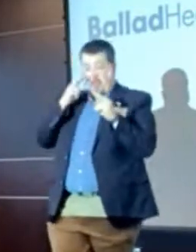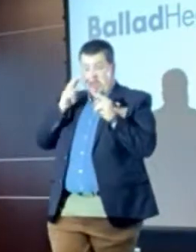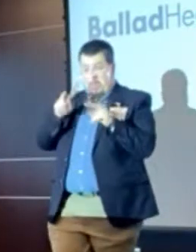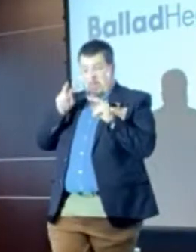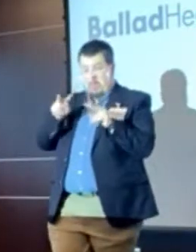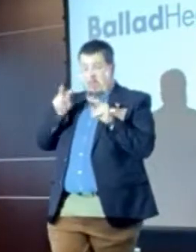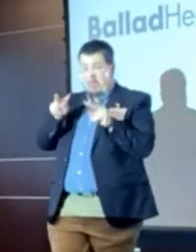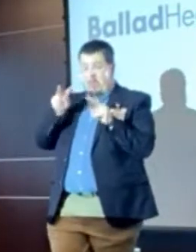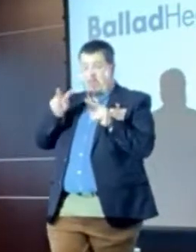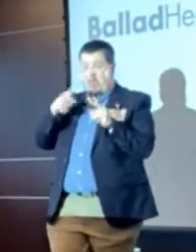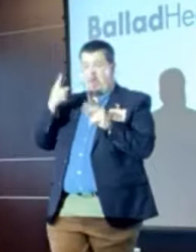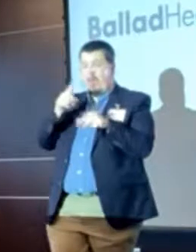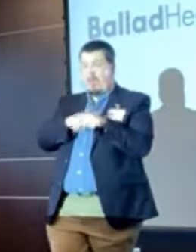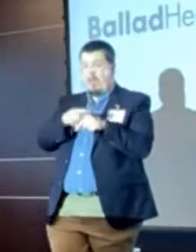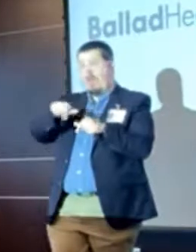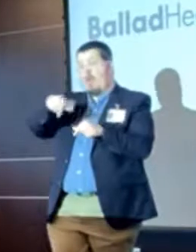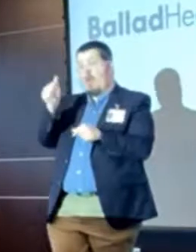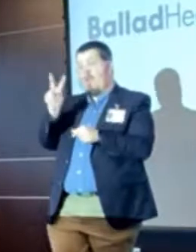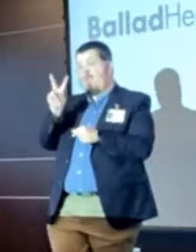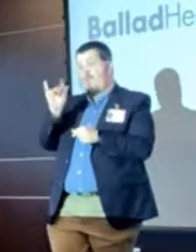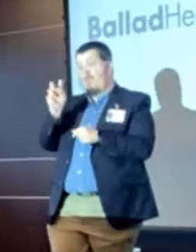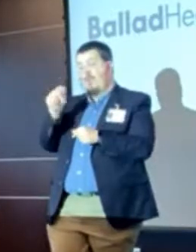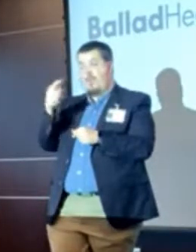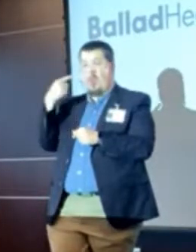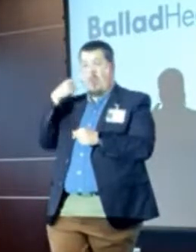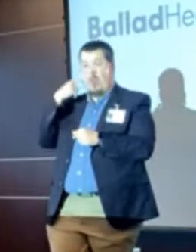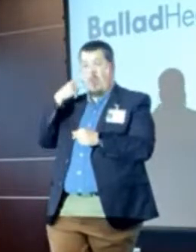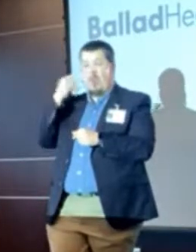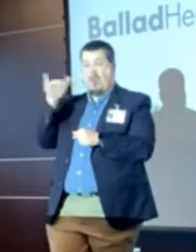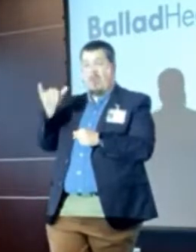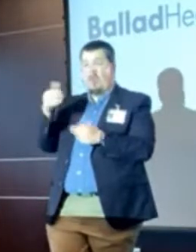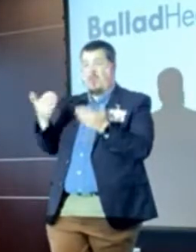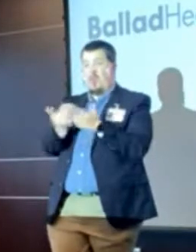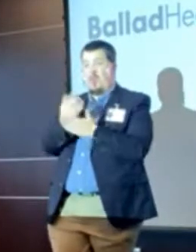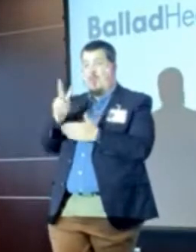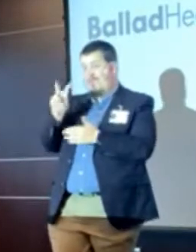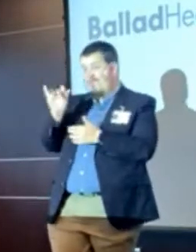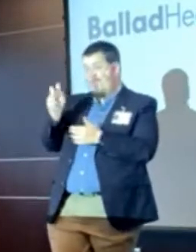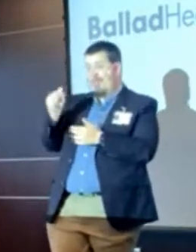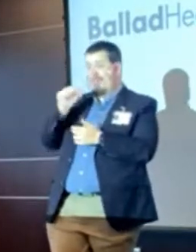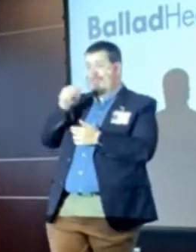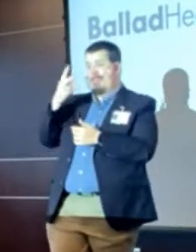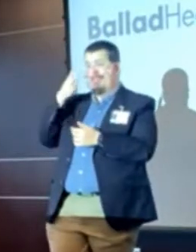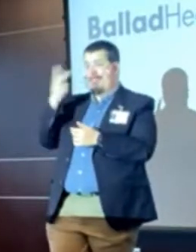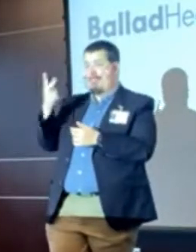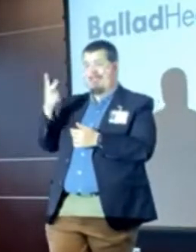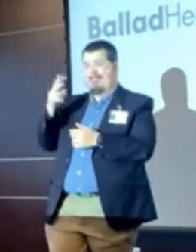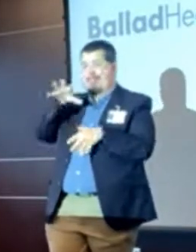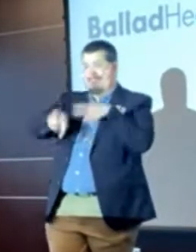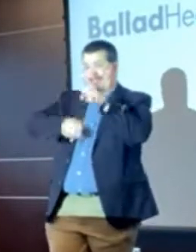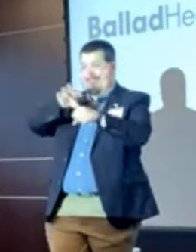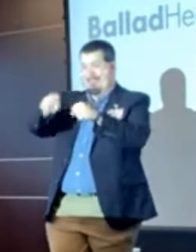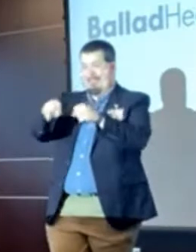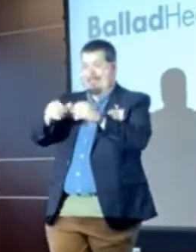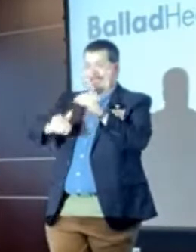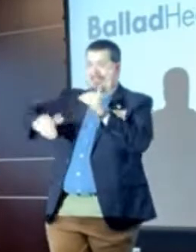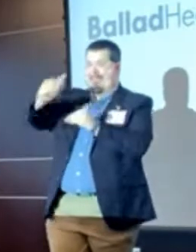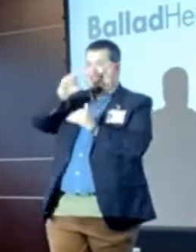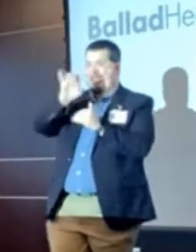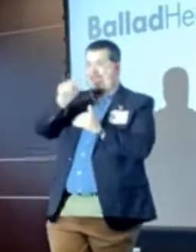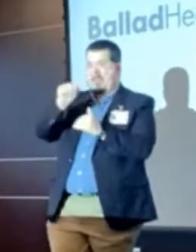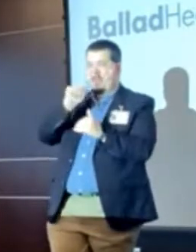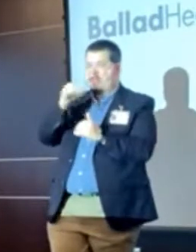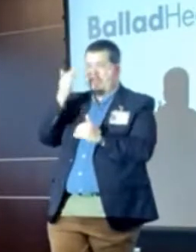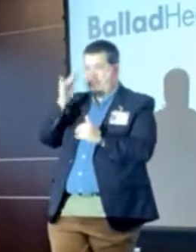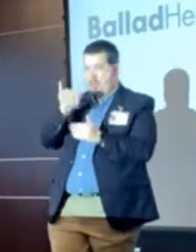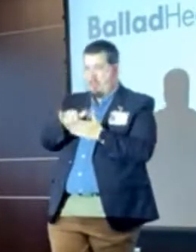on constantly, the other variants. You probably heard about the new variant. It does not seem to be taking over Delta, so it didn't